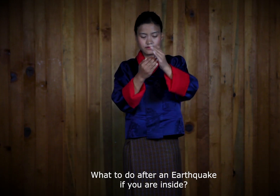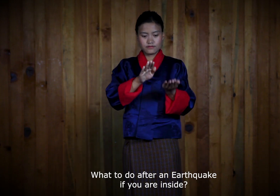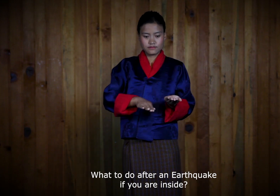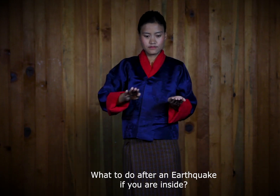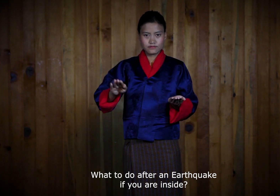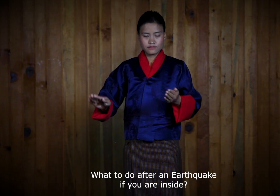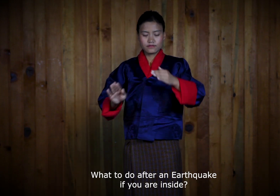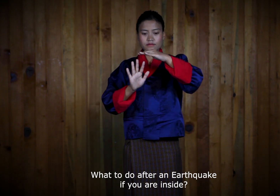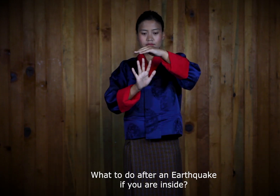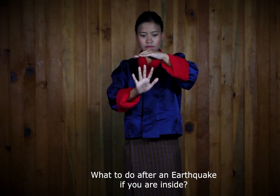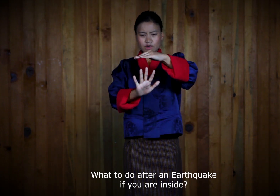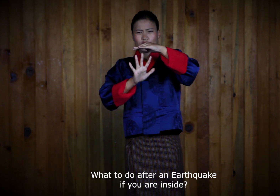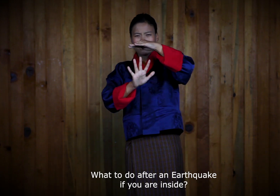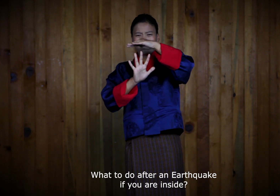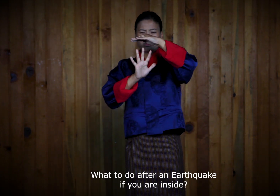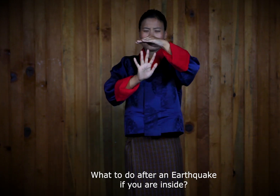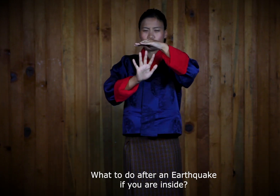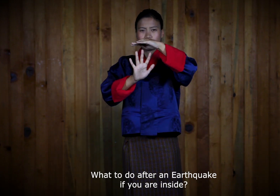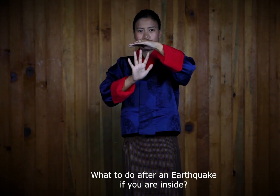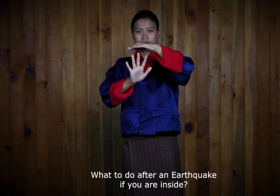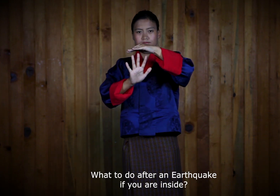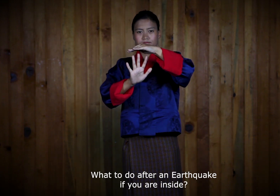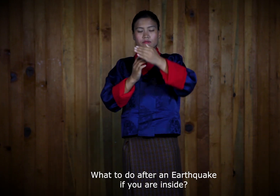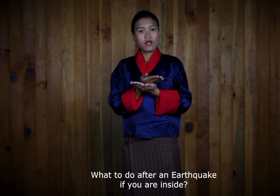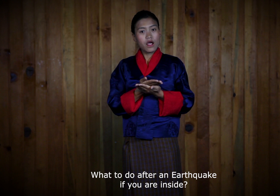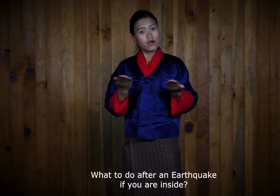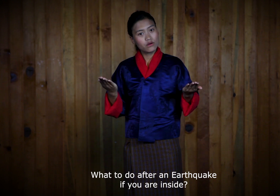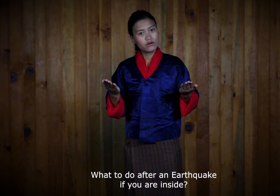What to do after an earthquake if you are inside?